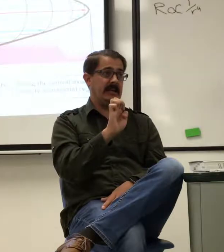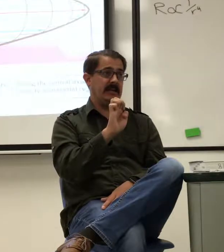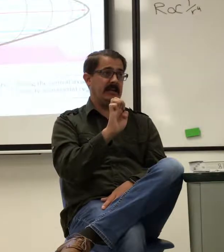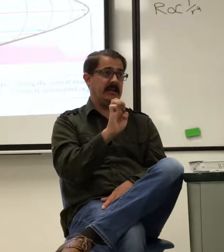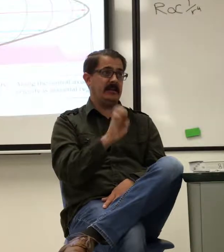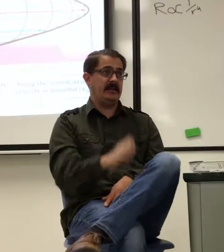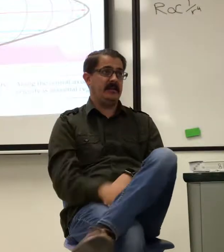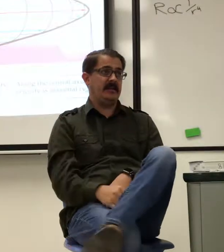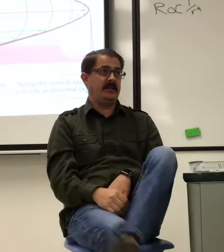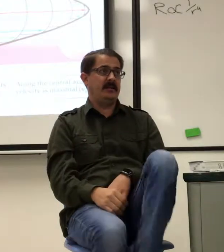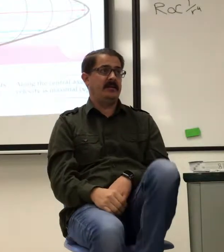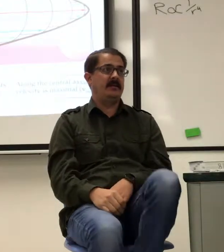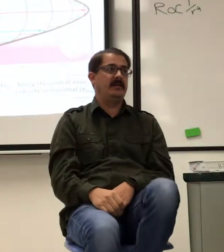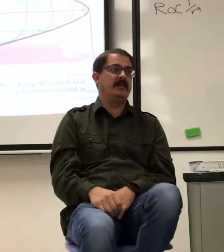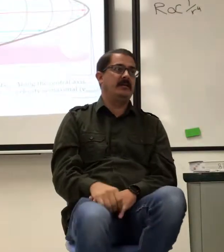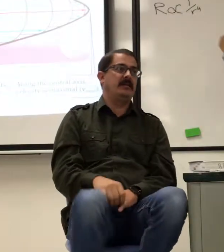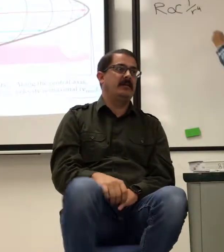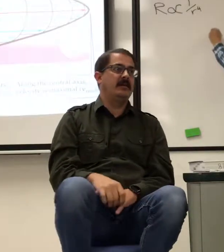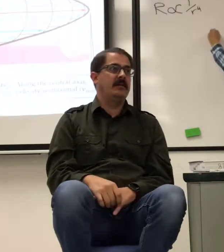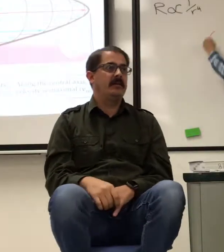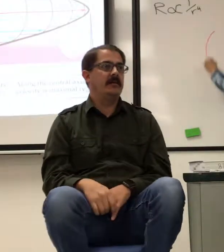red, symbolizes a blood vessel.